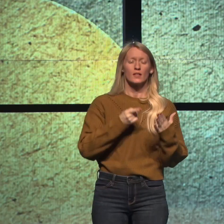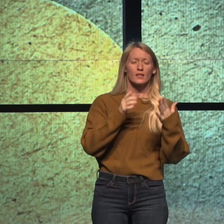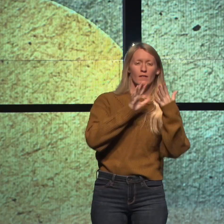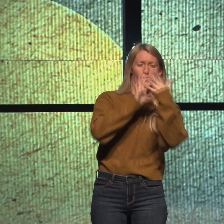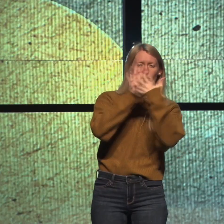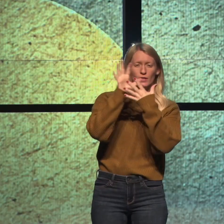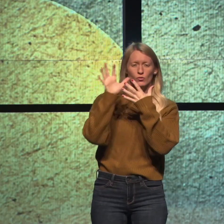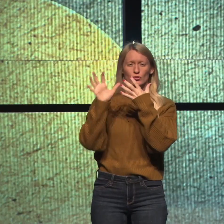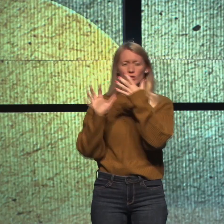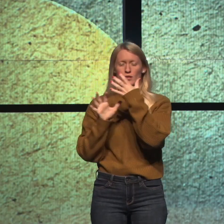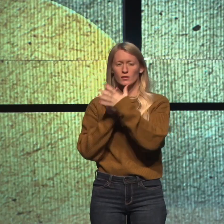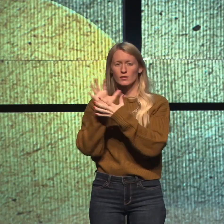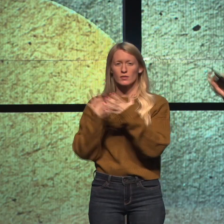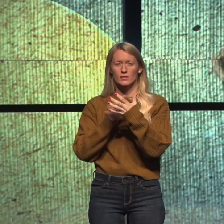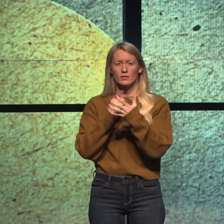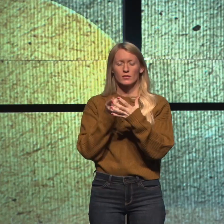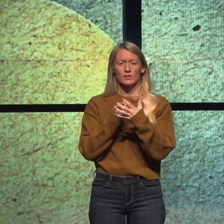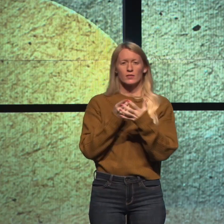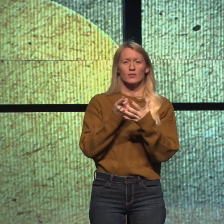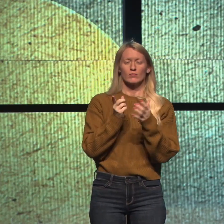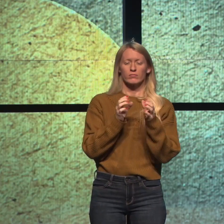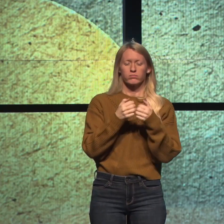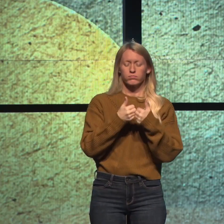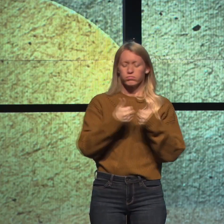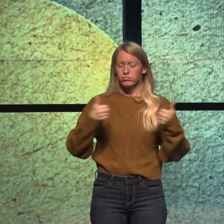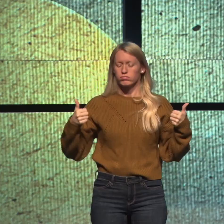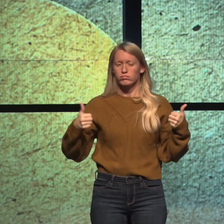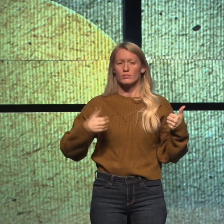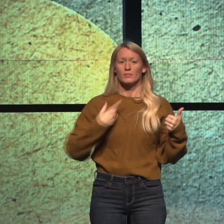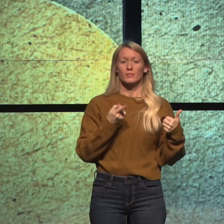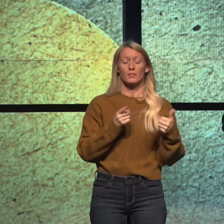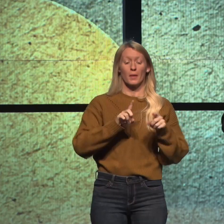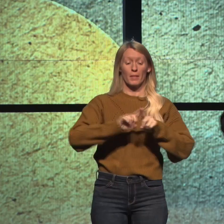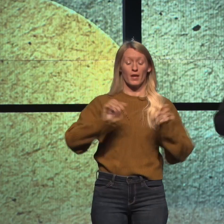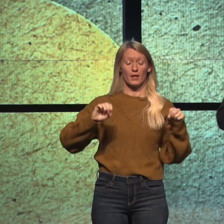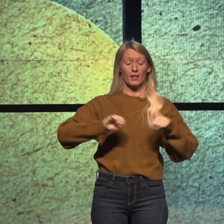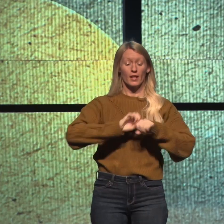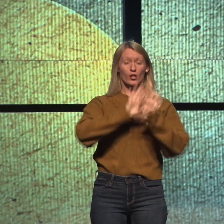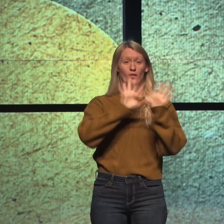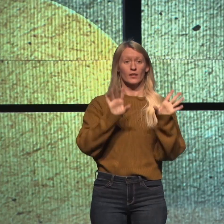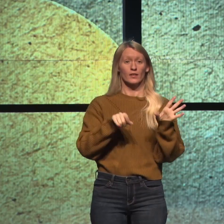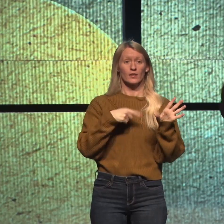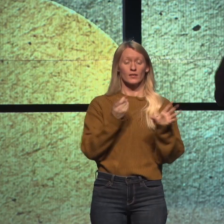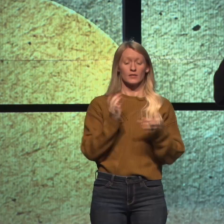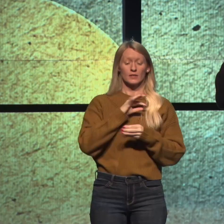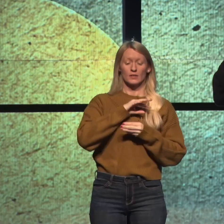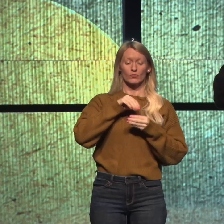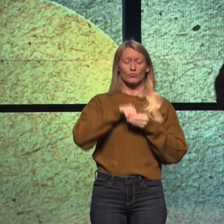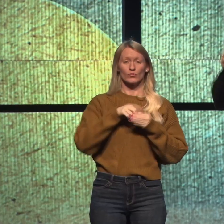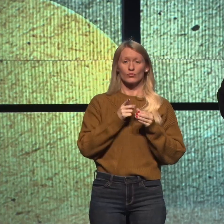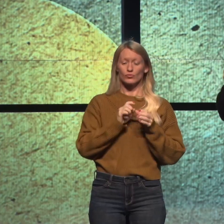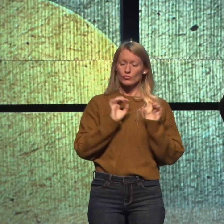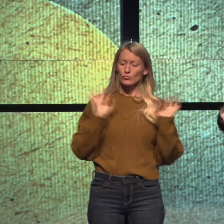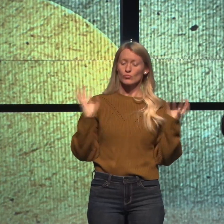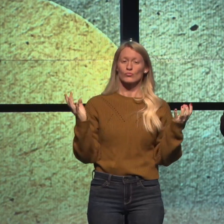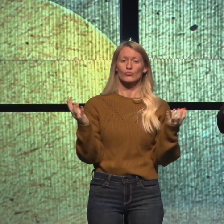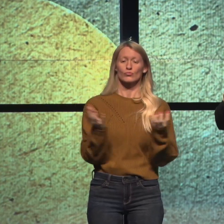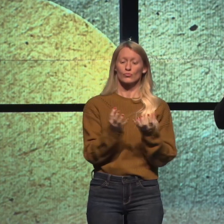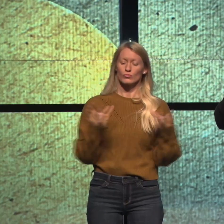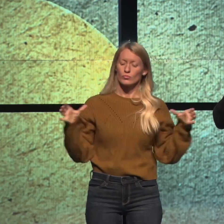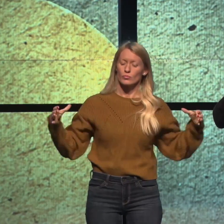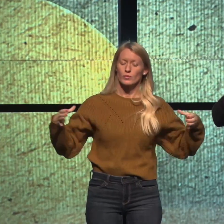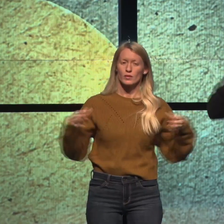apart, but clarity can bring us together. And that's what this series is about. It's about clarity about who is Crossroads